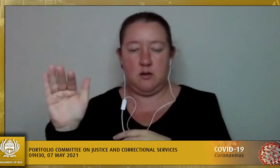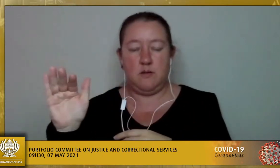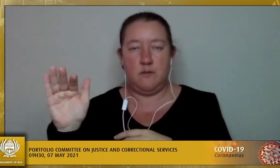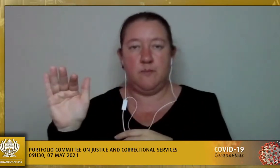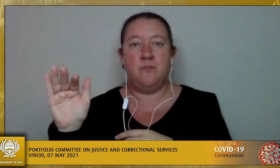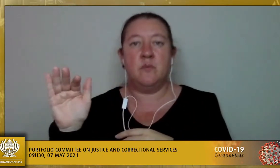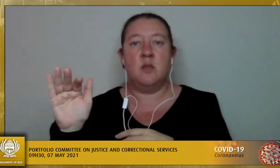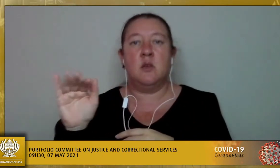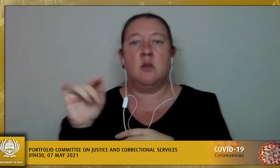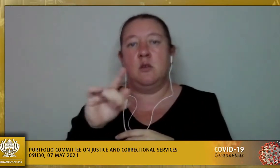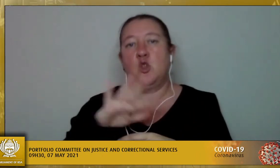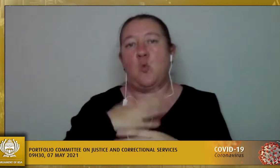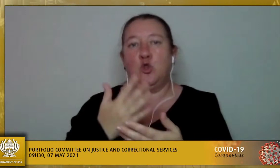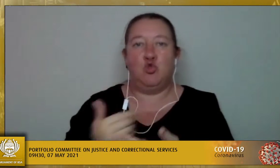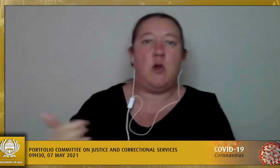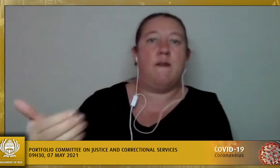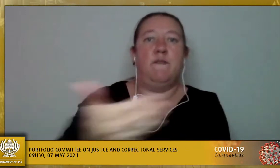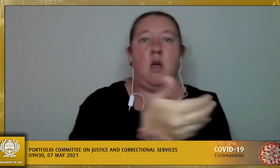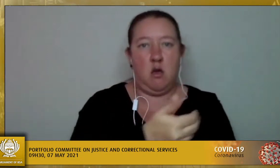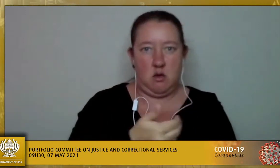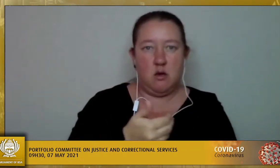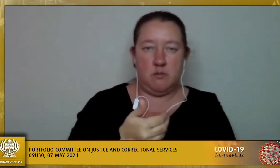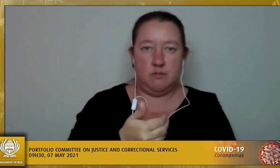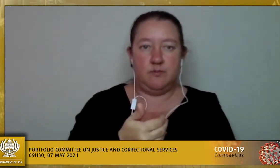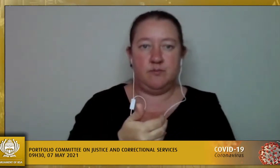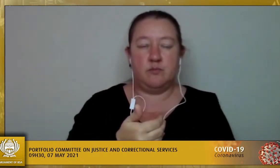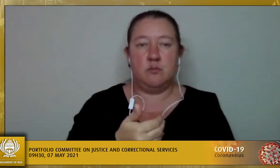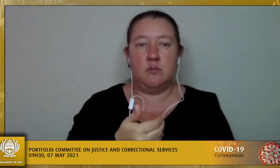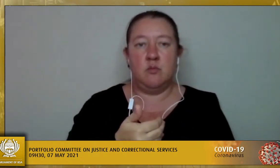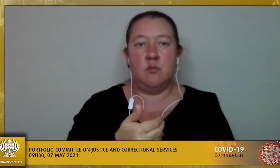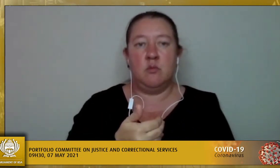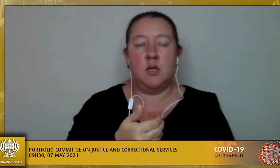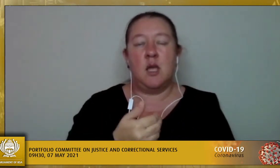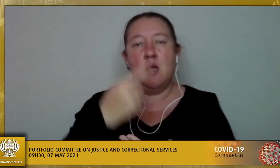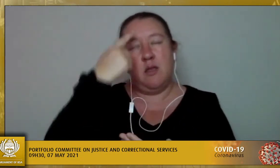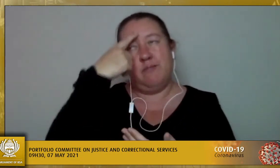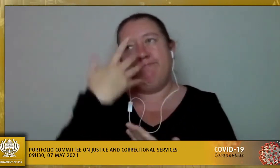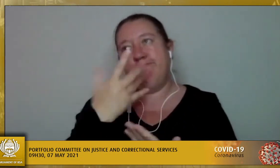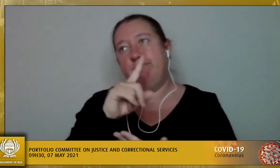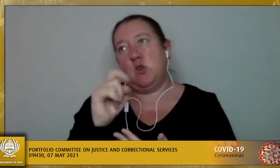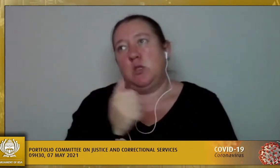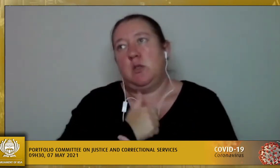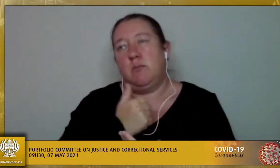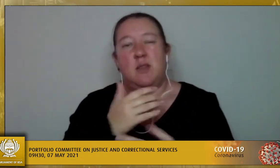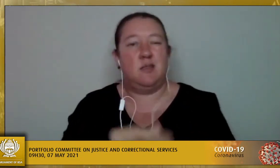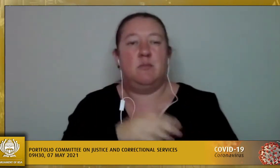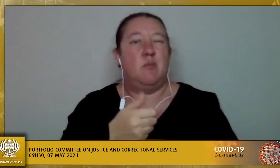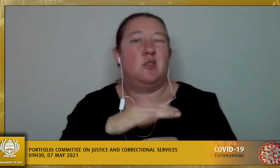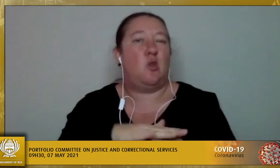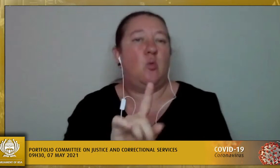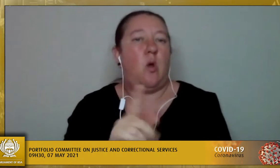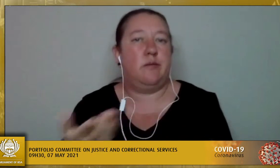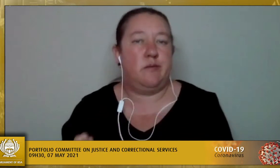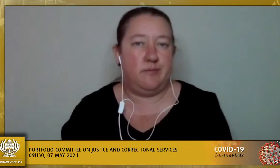that you want to recover I think my question is based on what